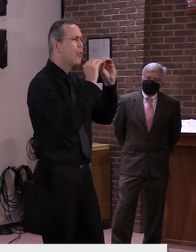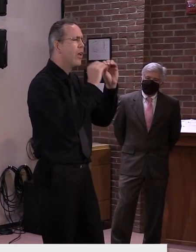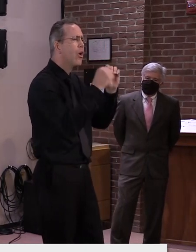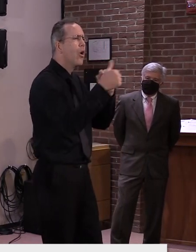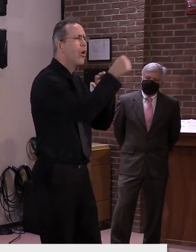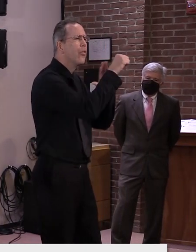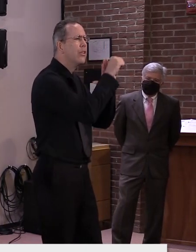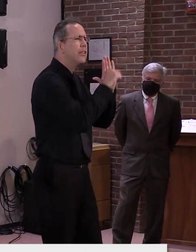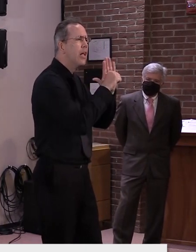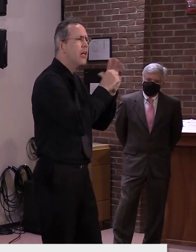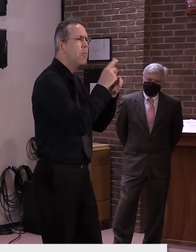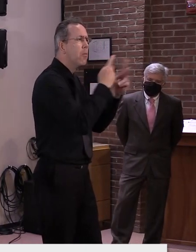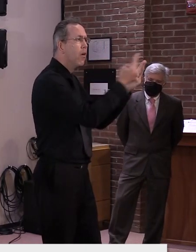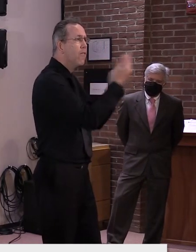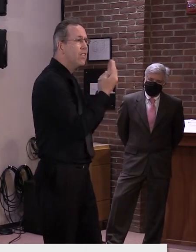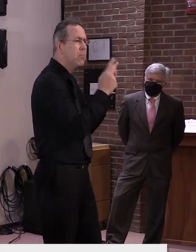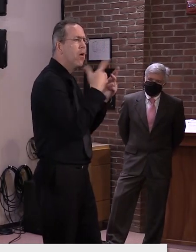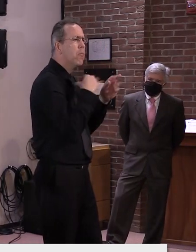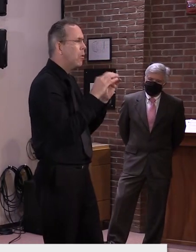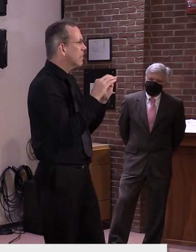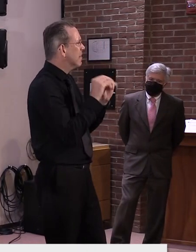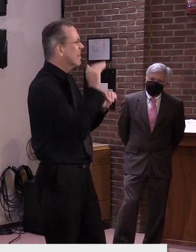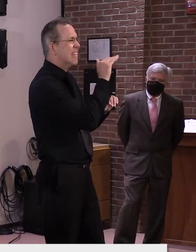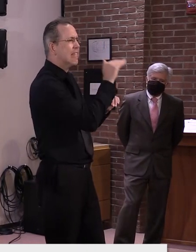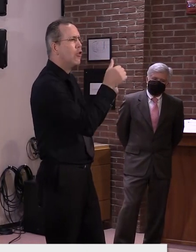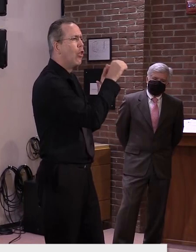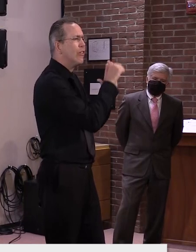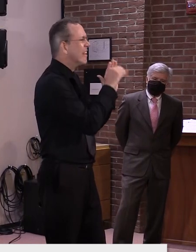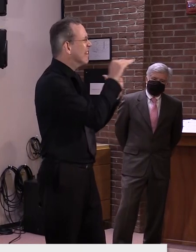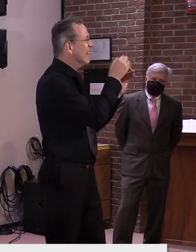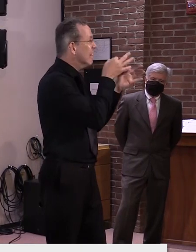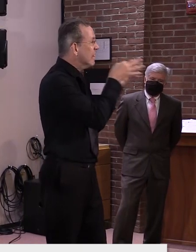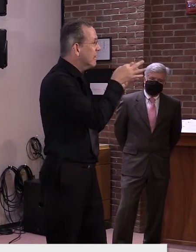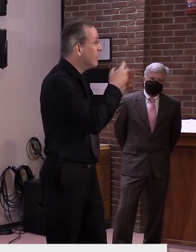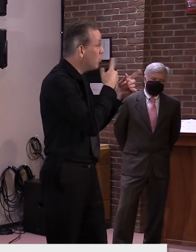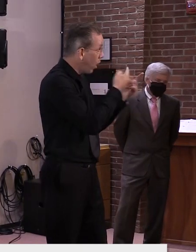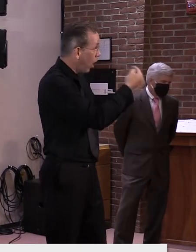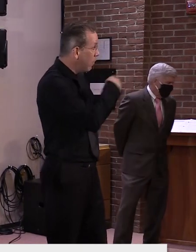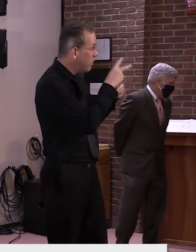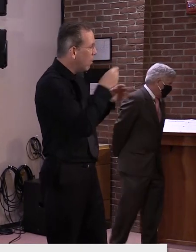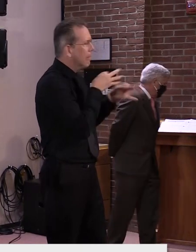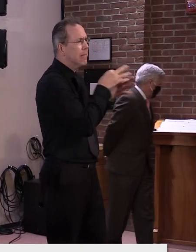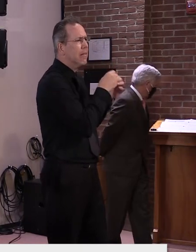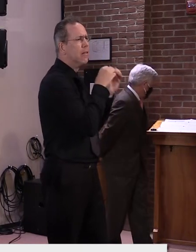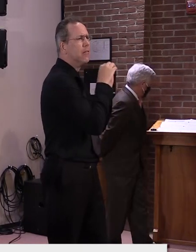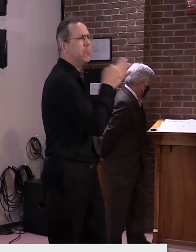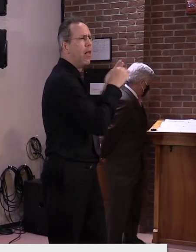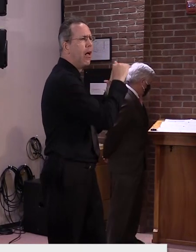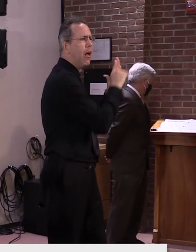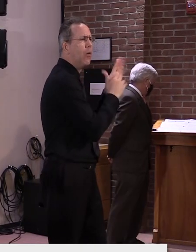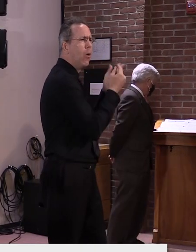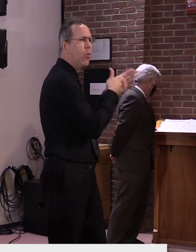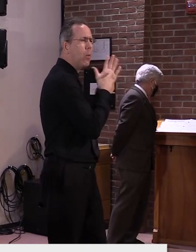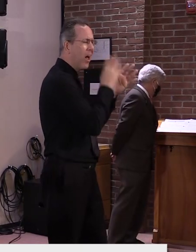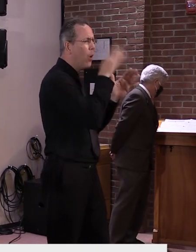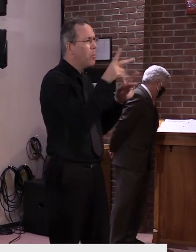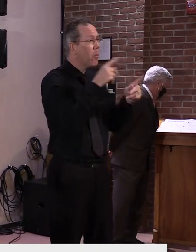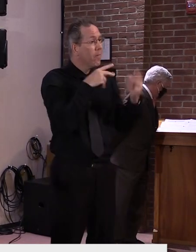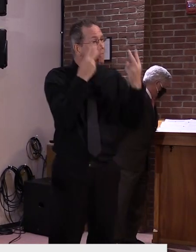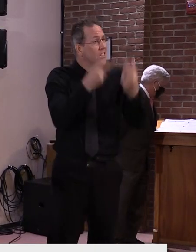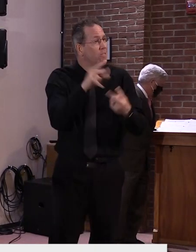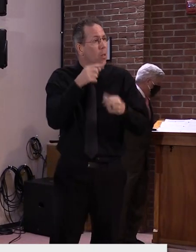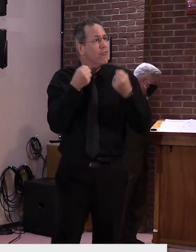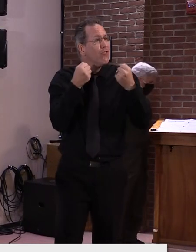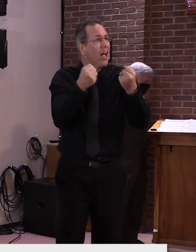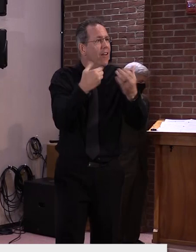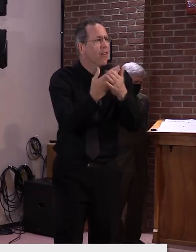people contact me from out of Vermont asking whether they can come to Vermont, and I